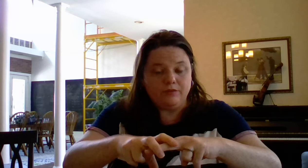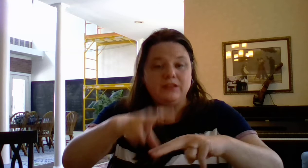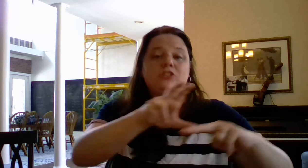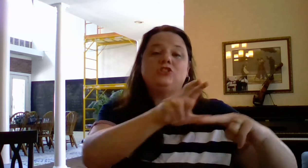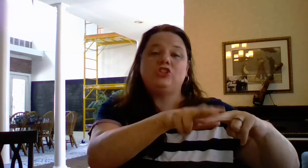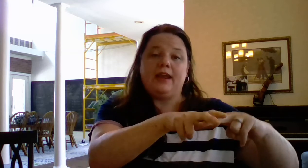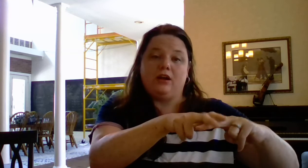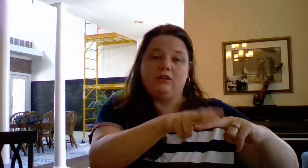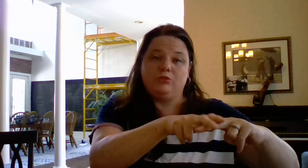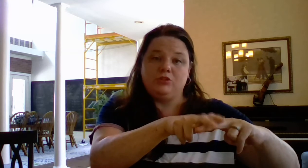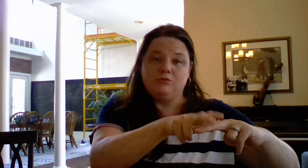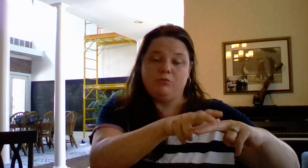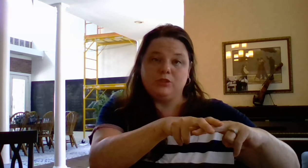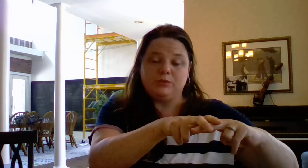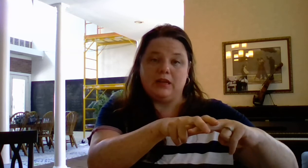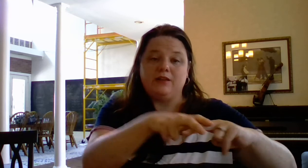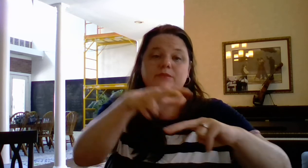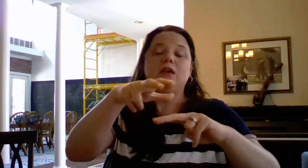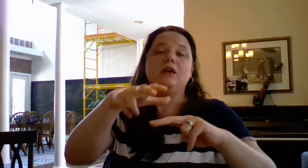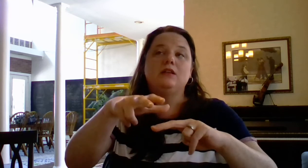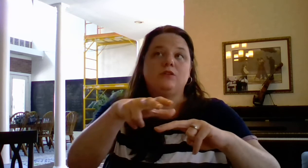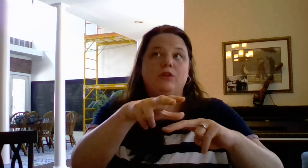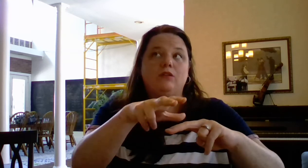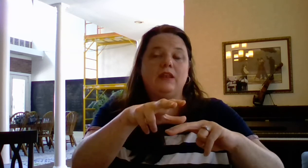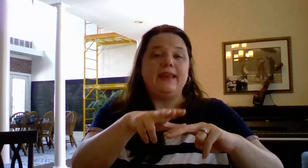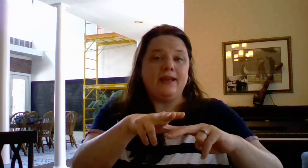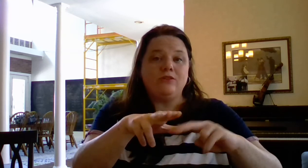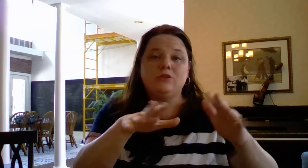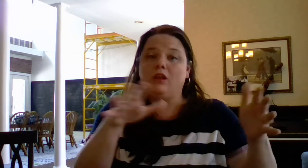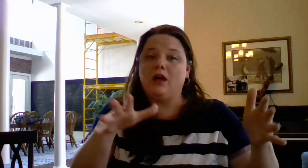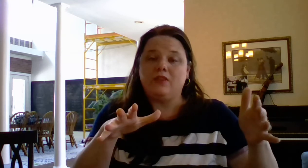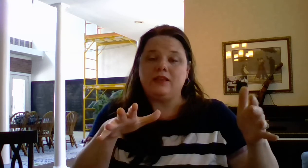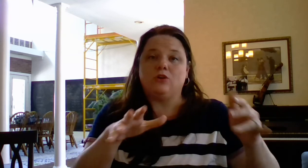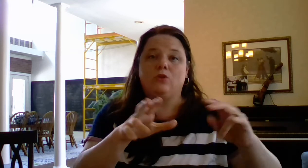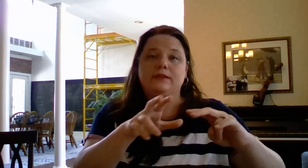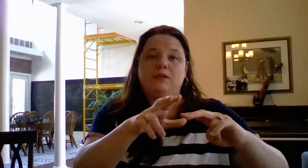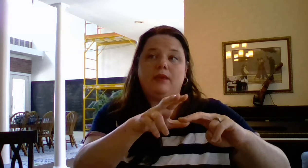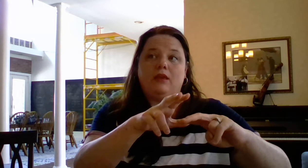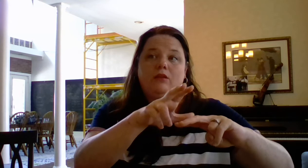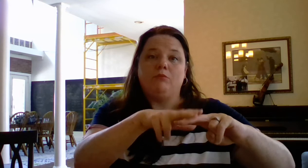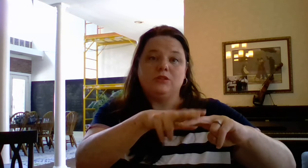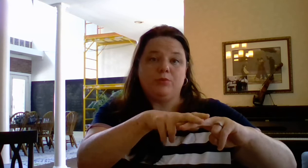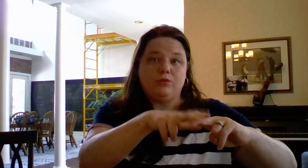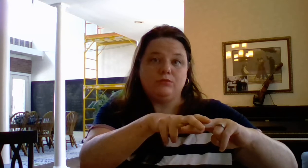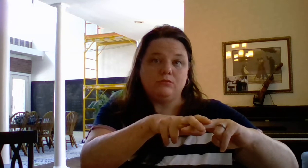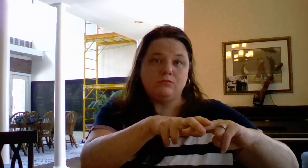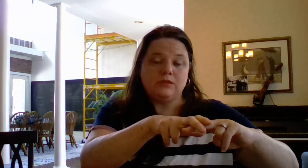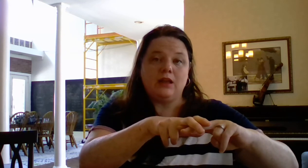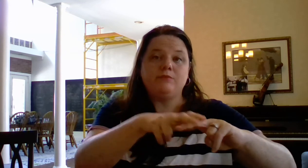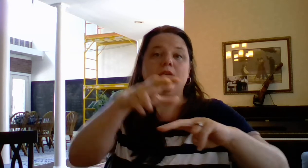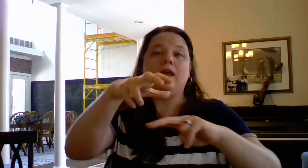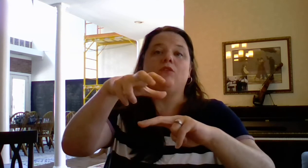This is chair when you do it multiple times. So the nouns on a lot of these are going to be multiple times, and the